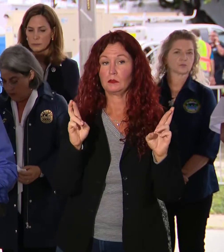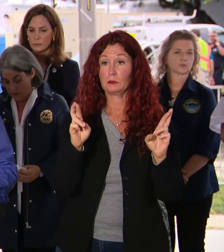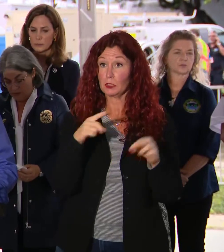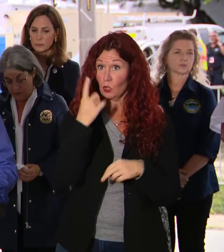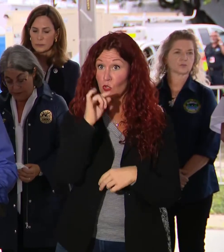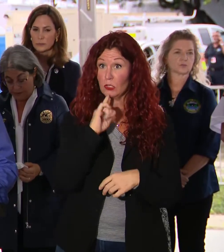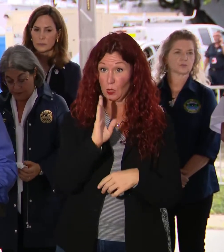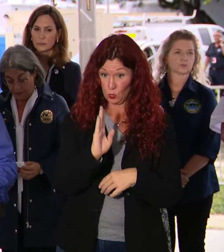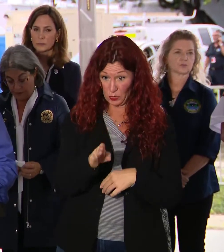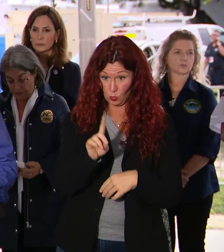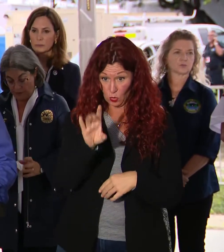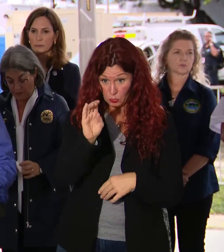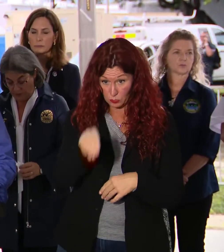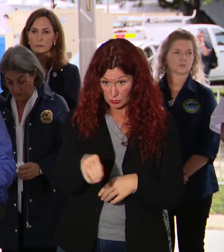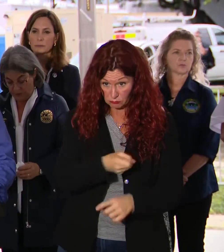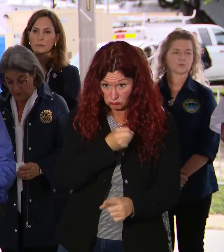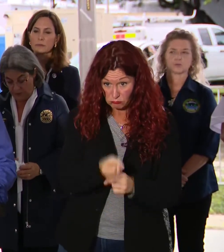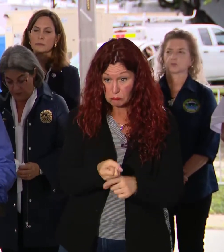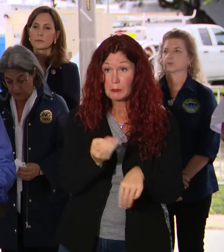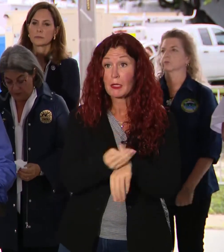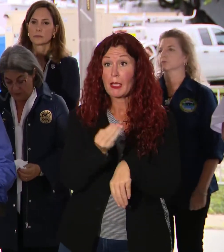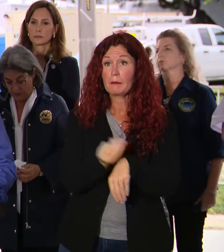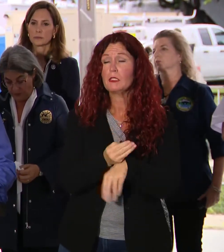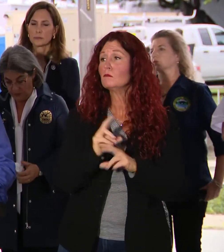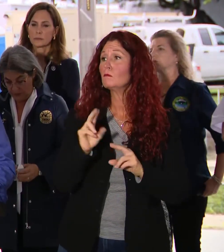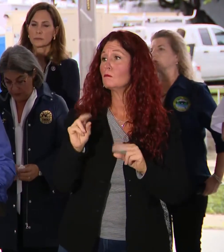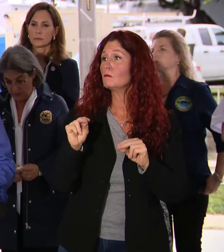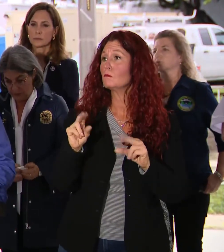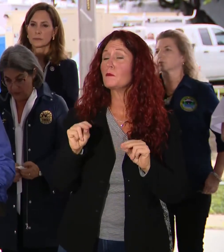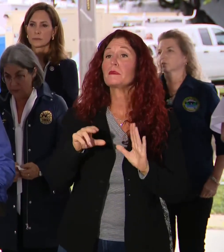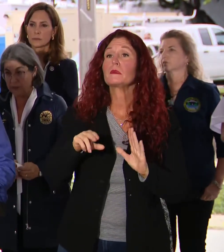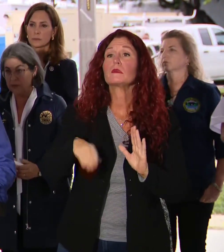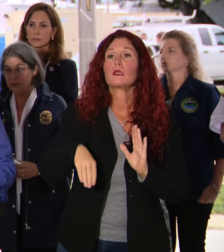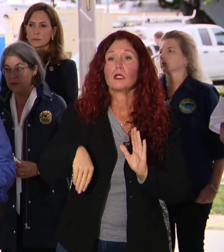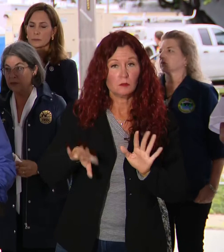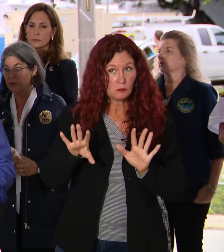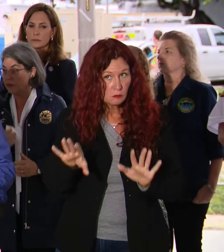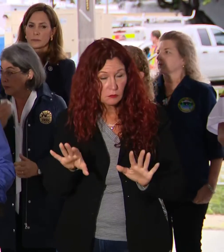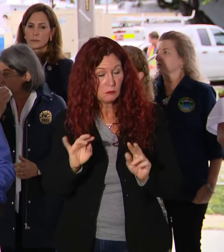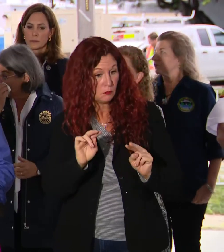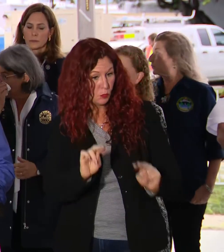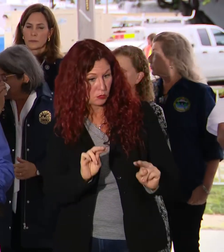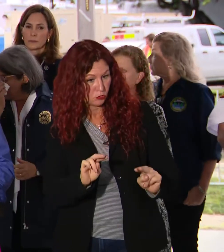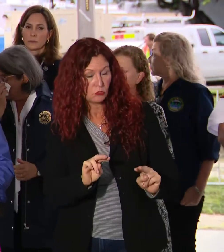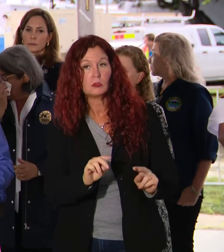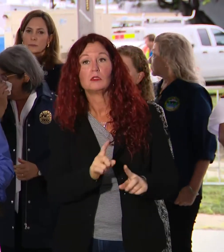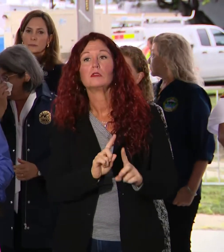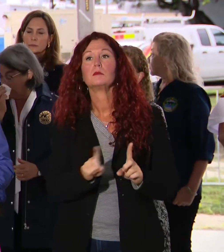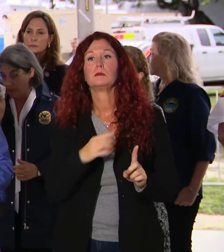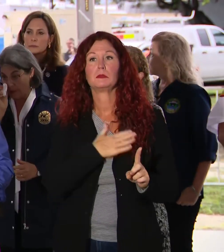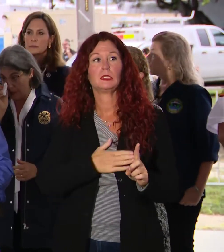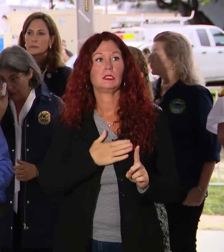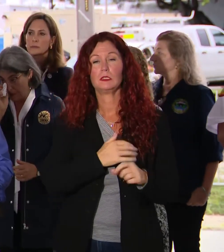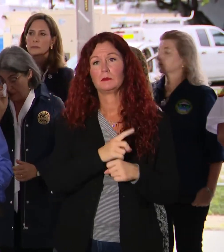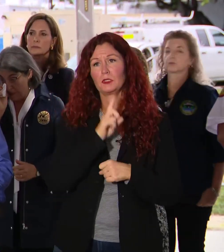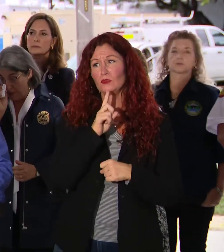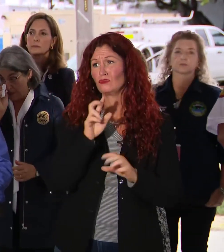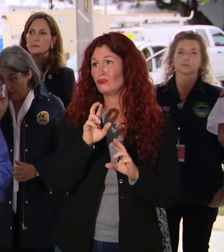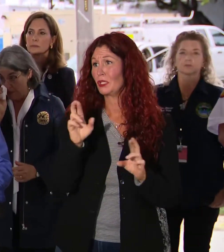danger, all residents and businesses should check their disaster kits review their hurricane